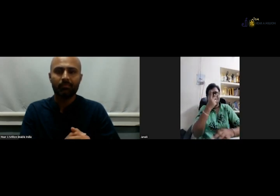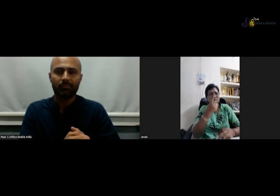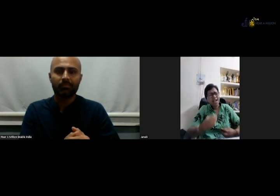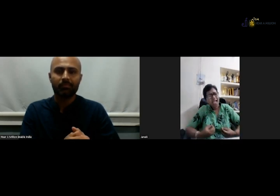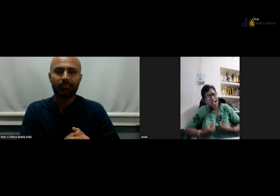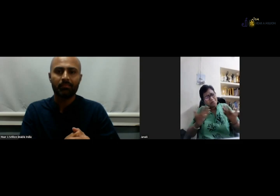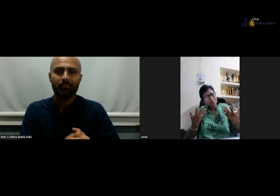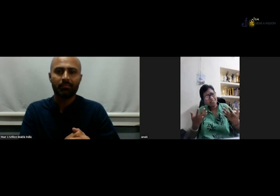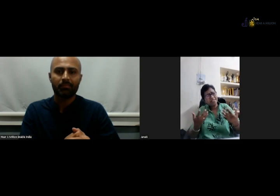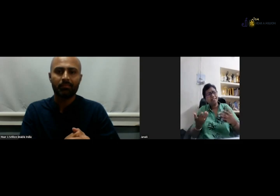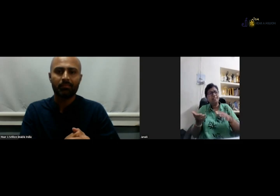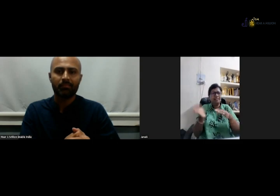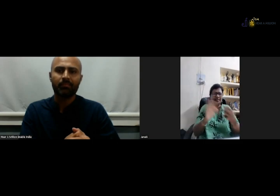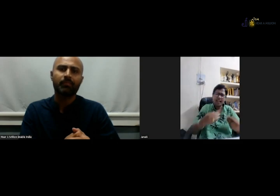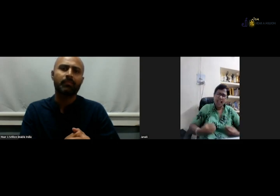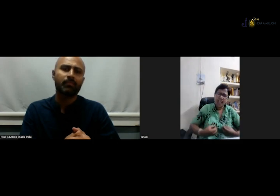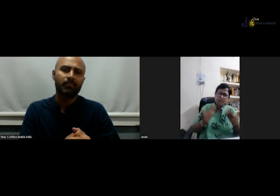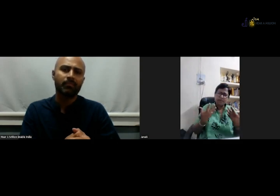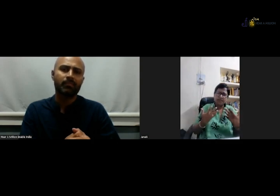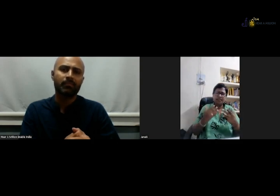there.